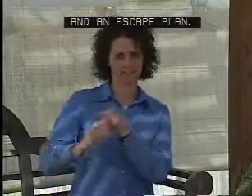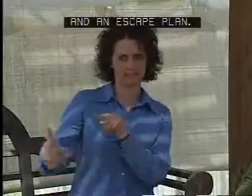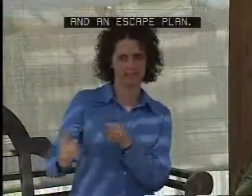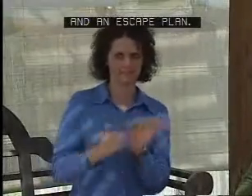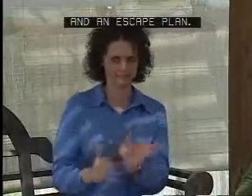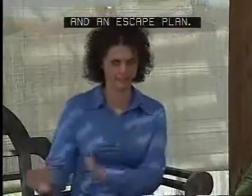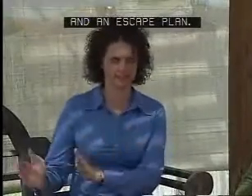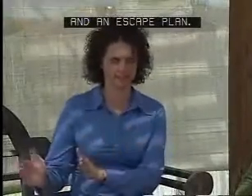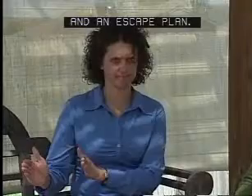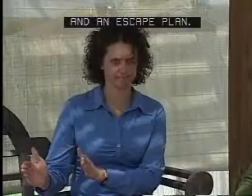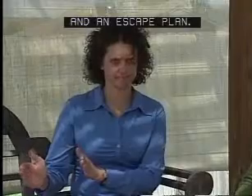escape plan.